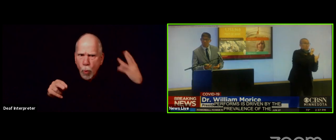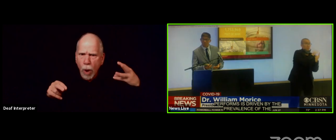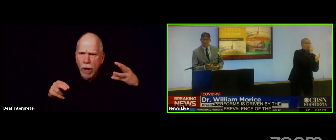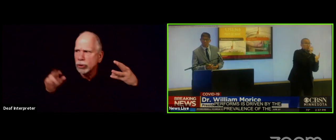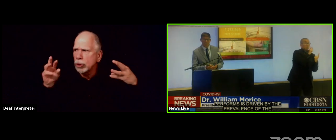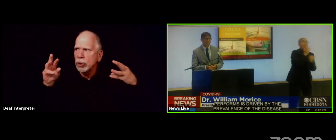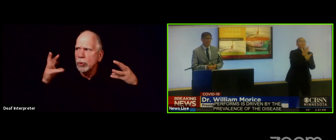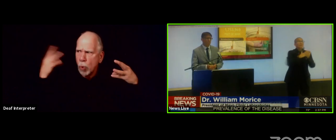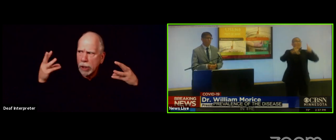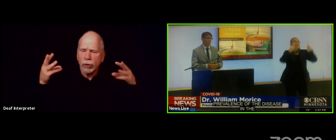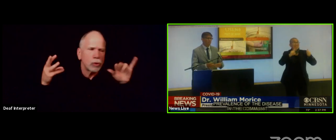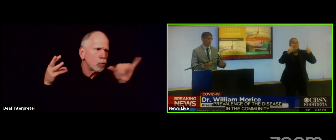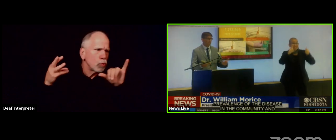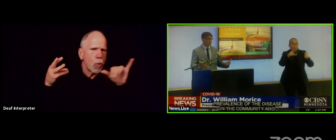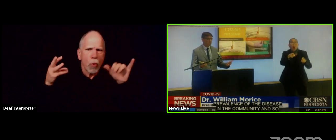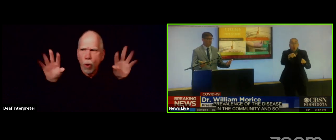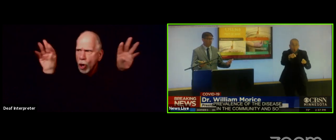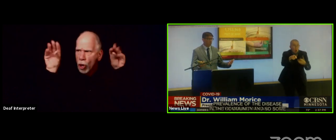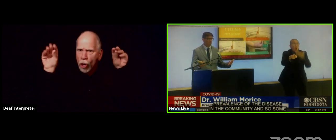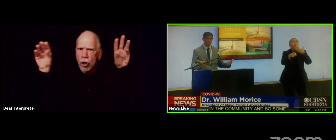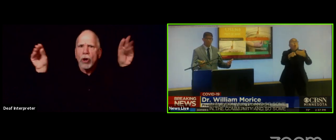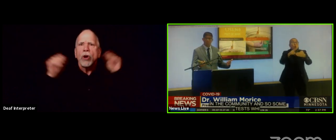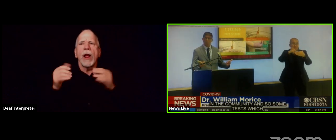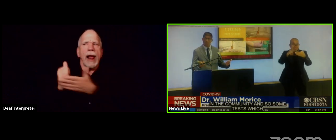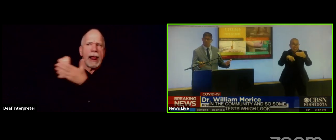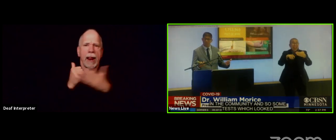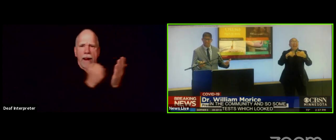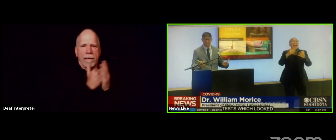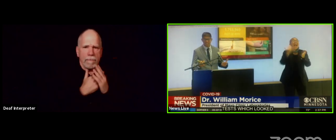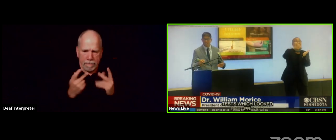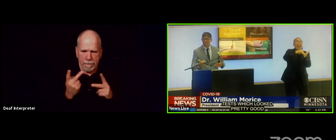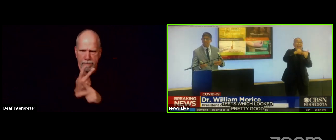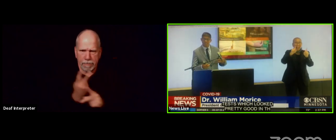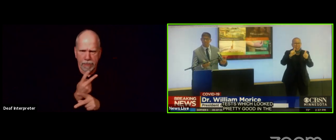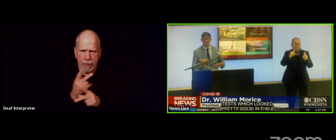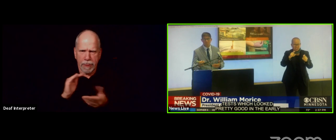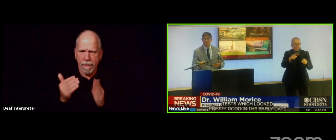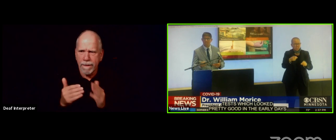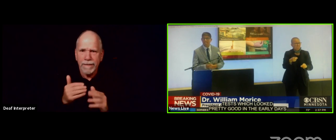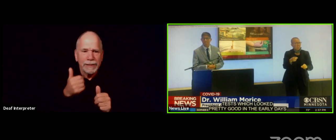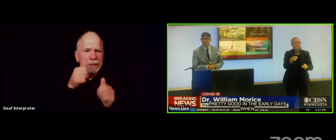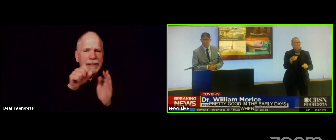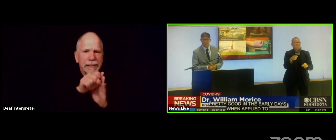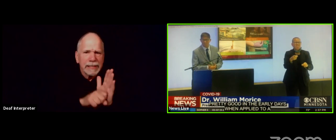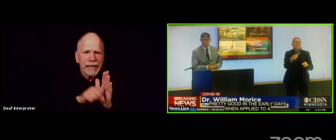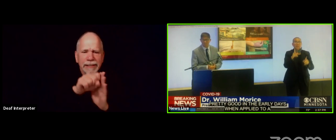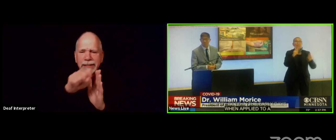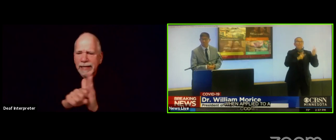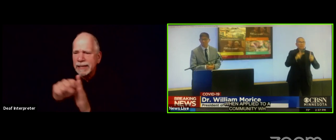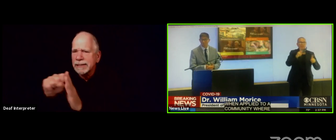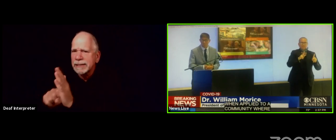good in the early days, when applied to a community where there was very low prevalence, actually led some people to believe they had antibodies to SARS-CoV-2 when they